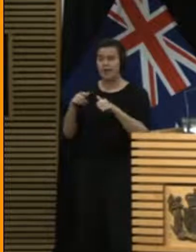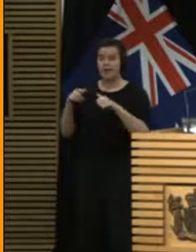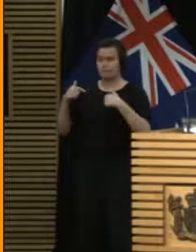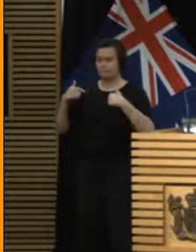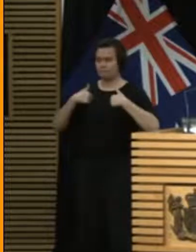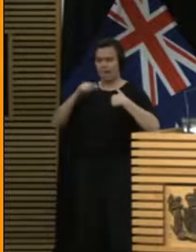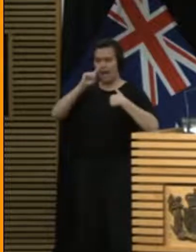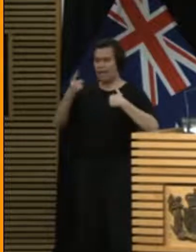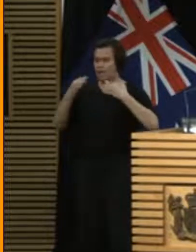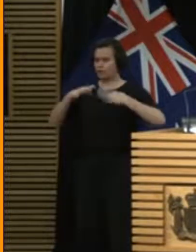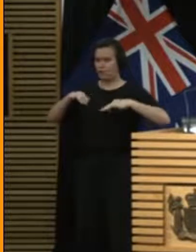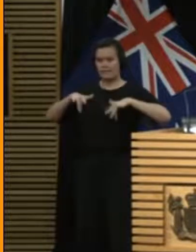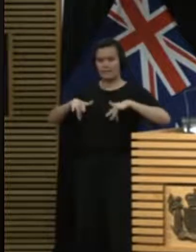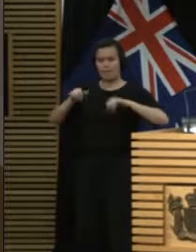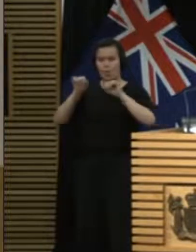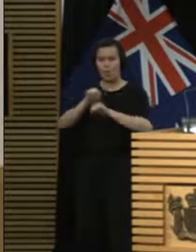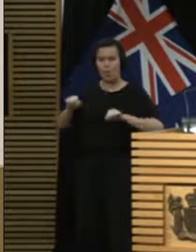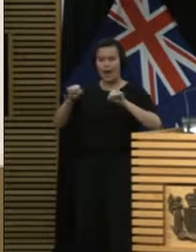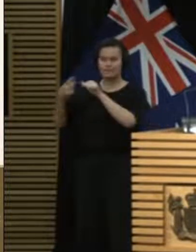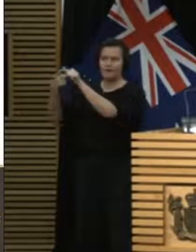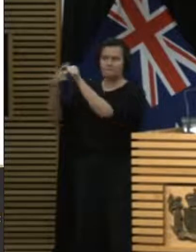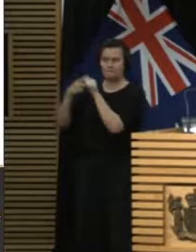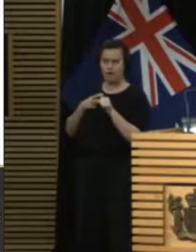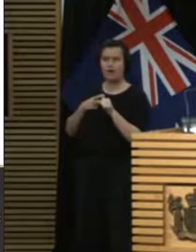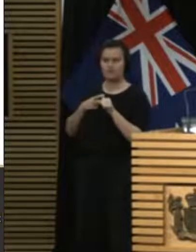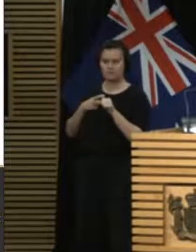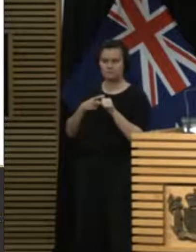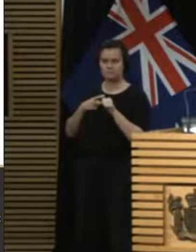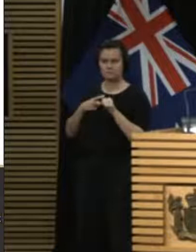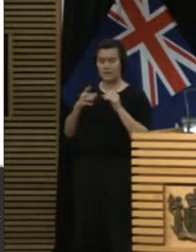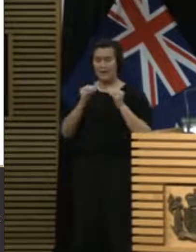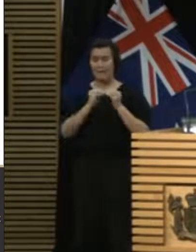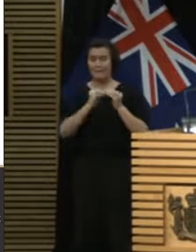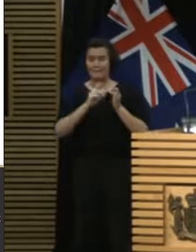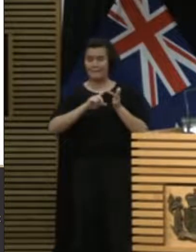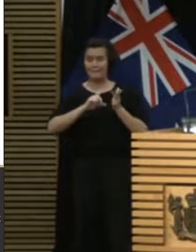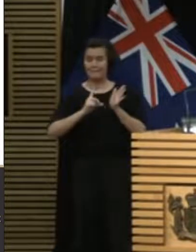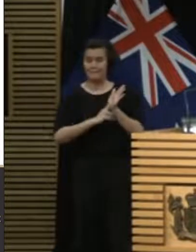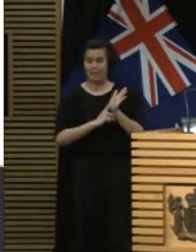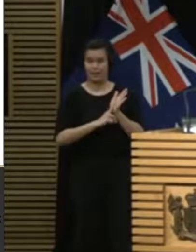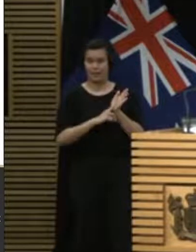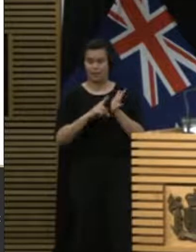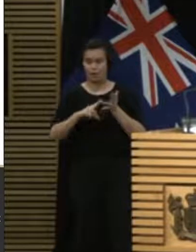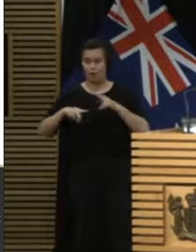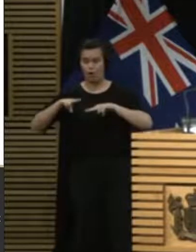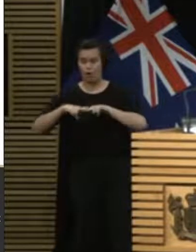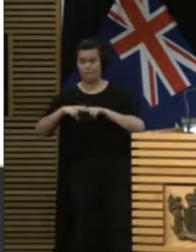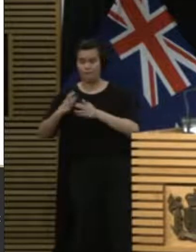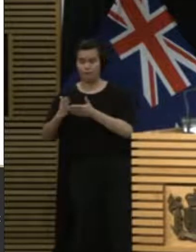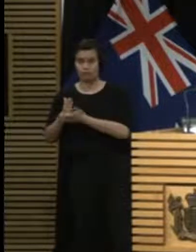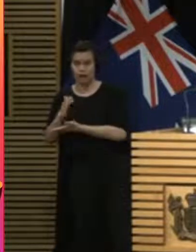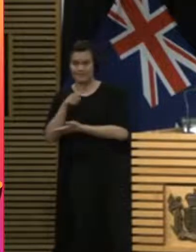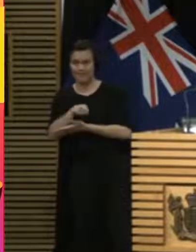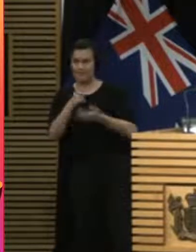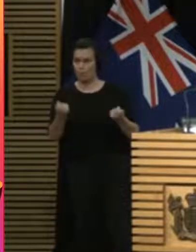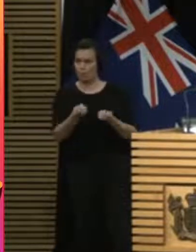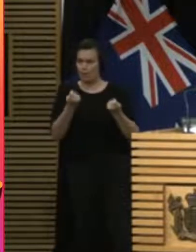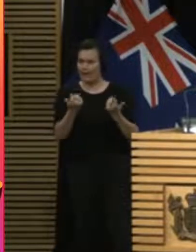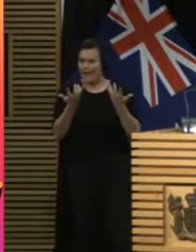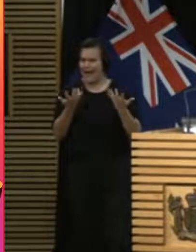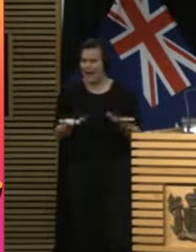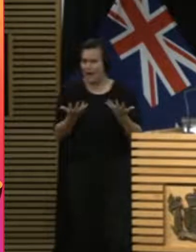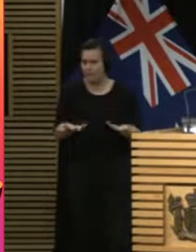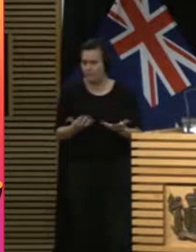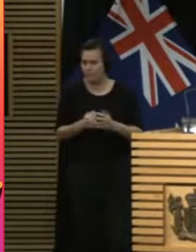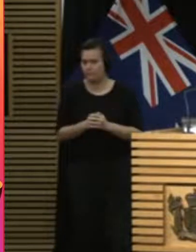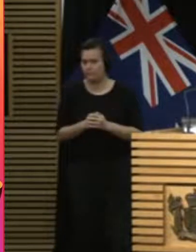us to predetermine what that advice is. But of course, the way that the Bill of Rights works is that it does assess the complex way